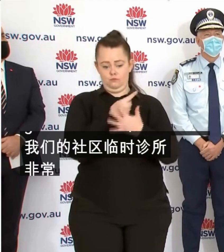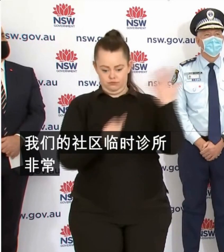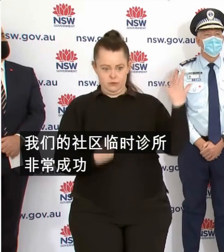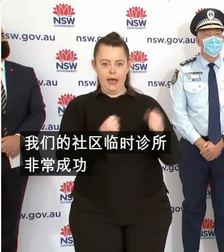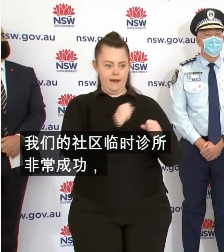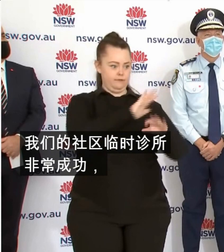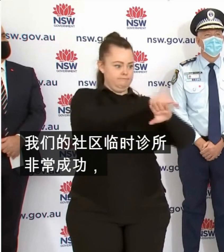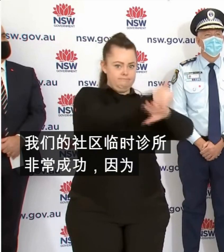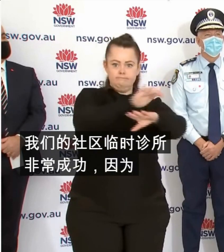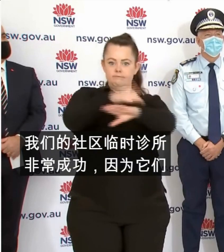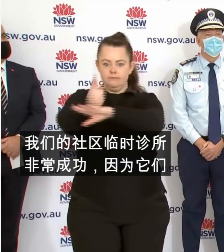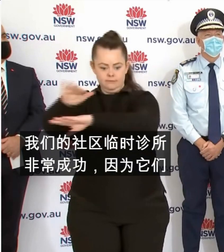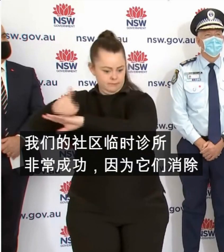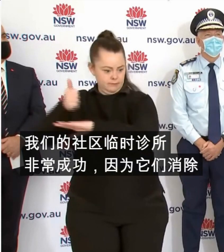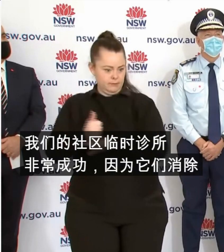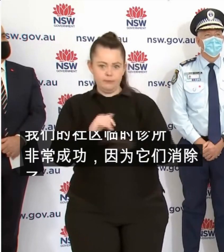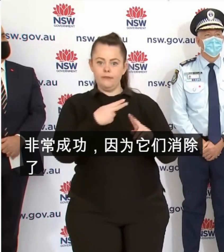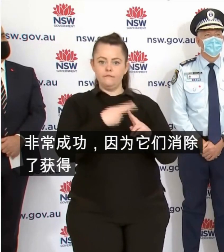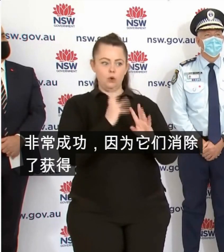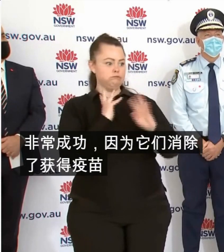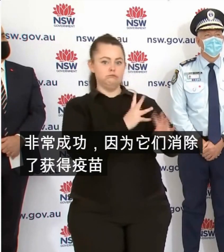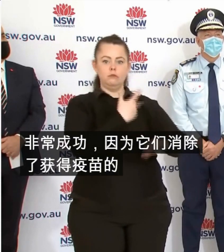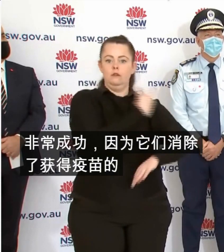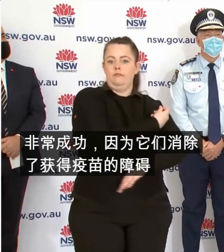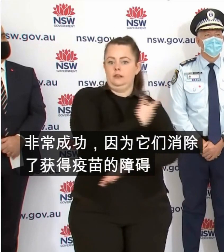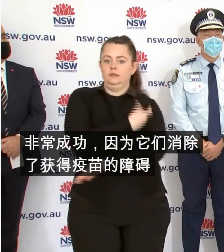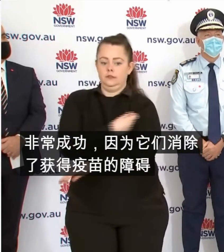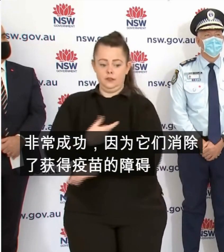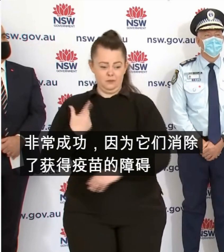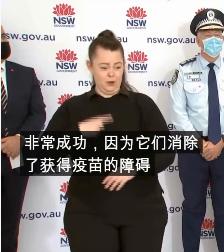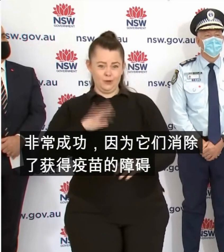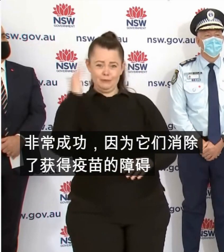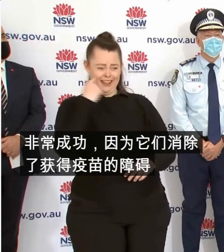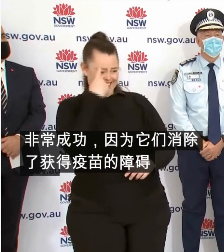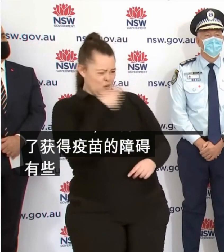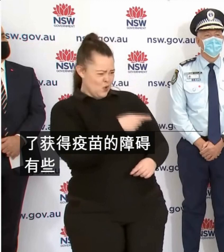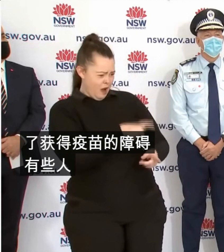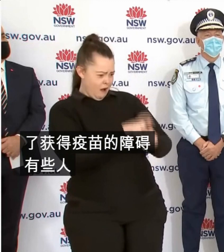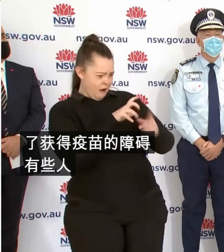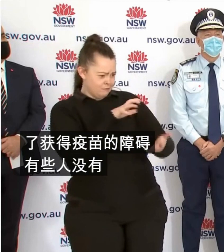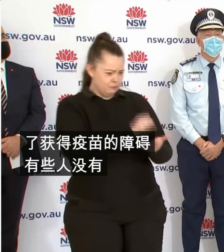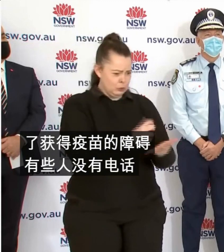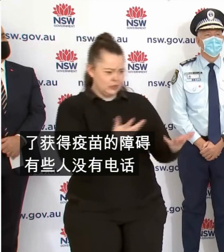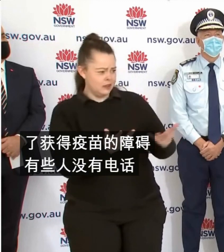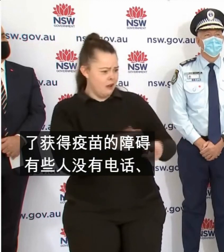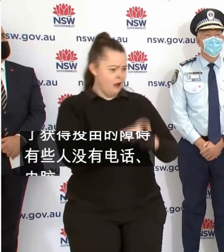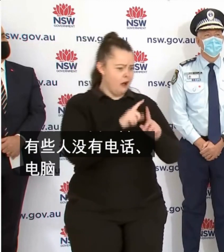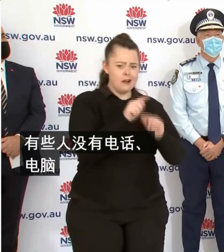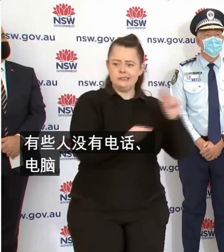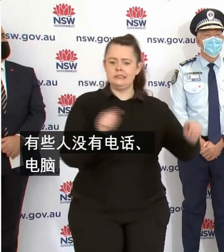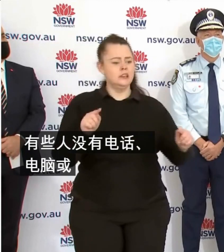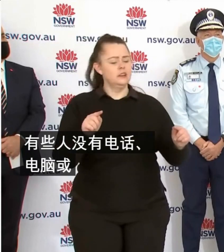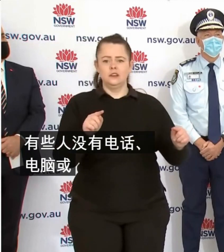been extremely successful because they remove the barriers to accessing a vaccine. Some people don't have phones